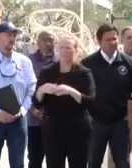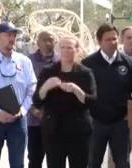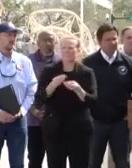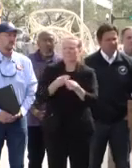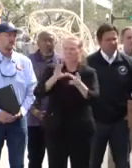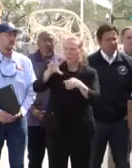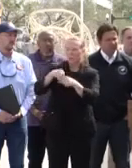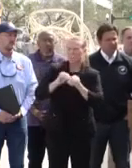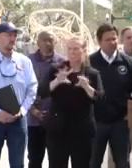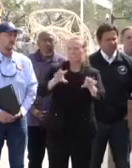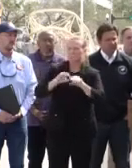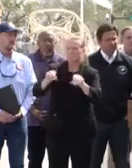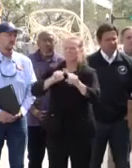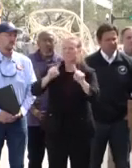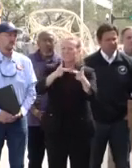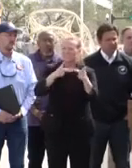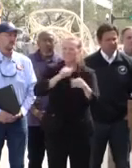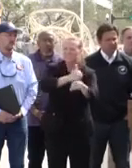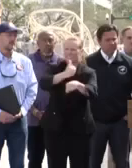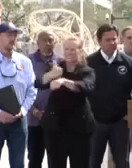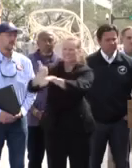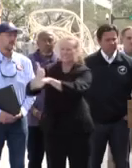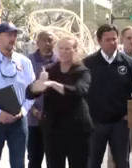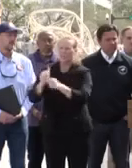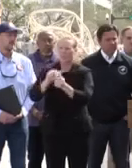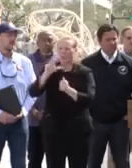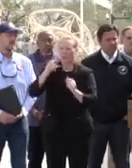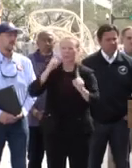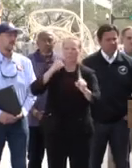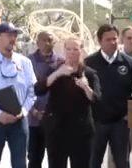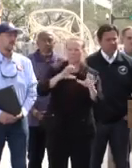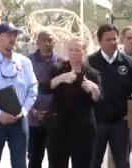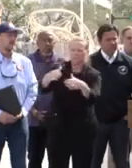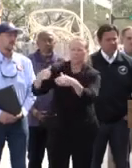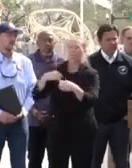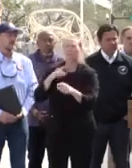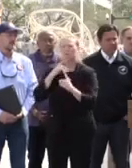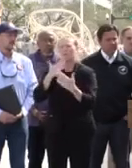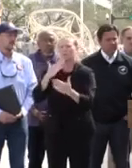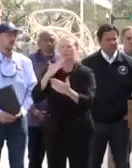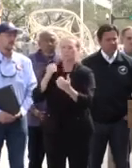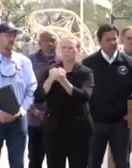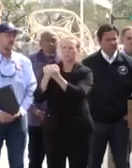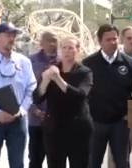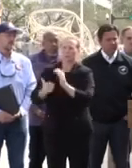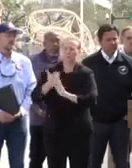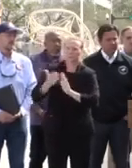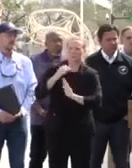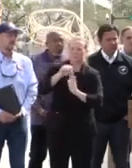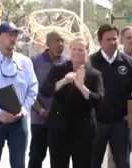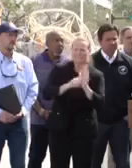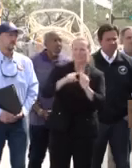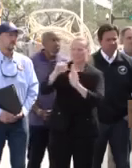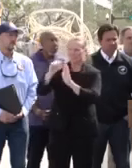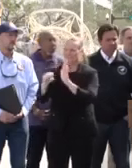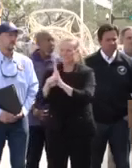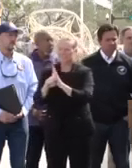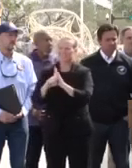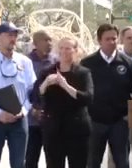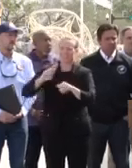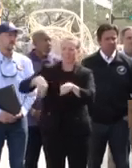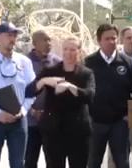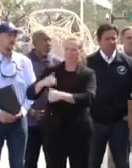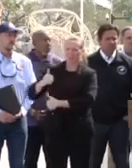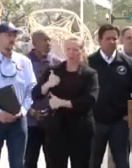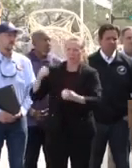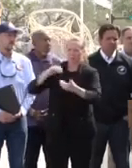pod missions. We're grateful for the support of our mobilized state-to-state National Guard partners, which included over 3,500